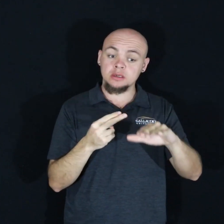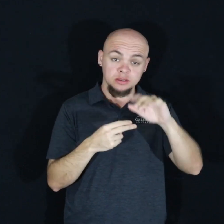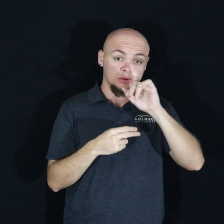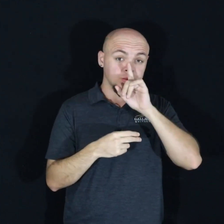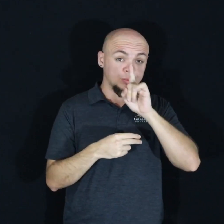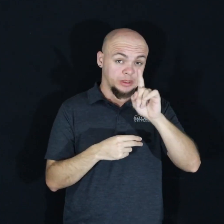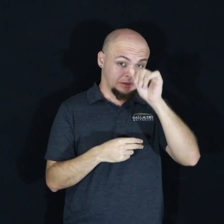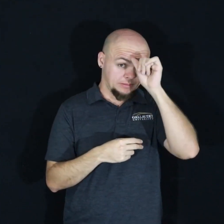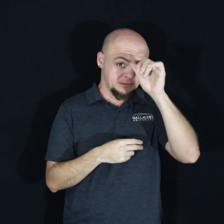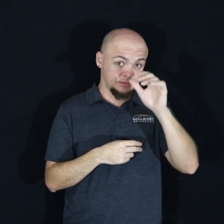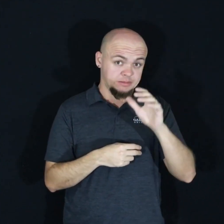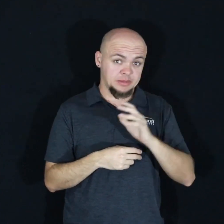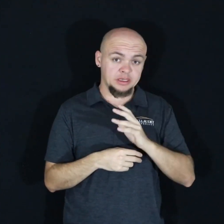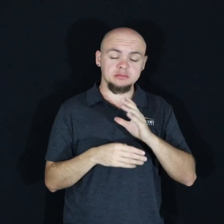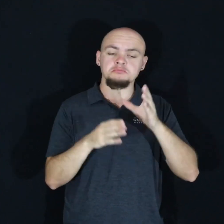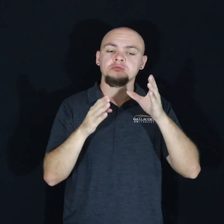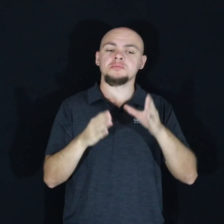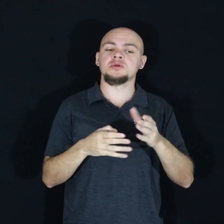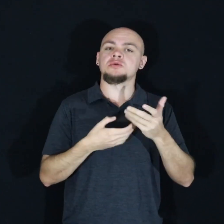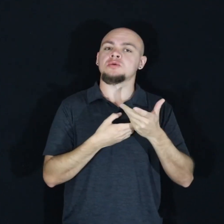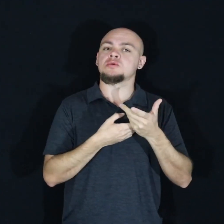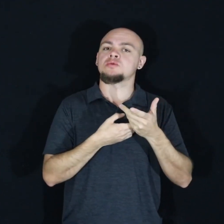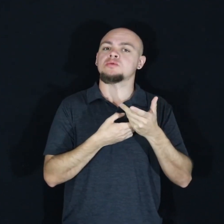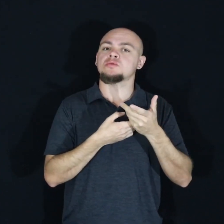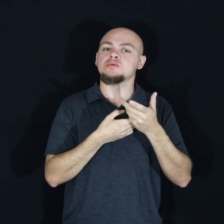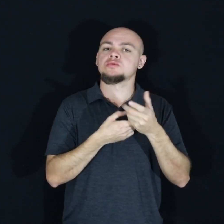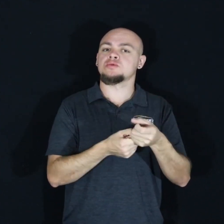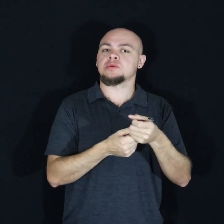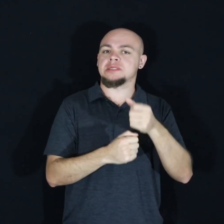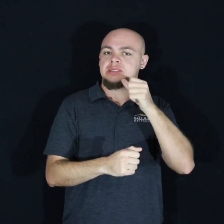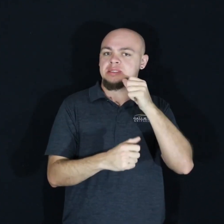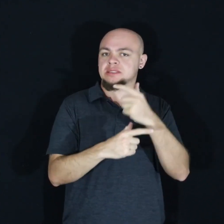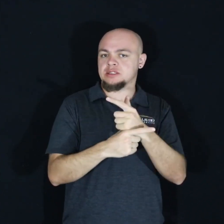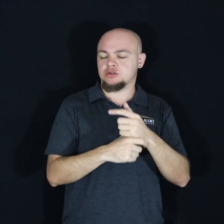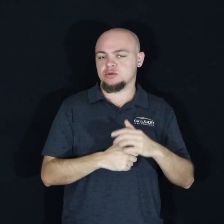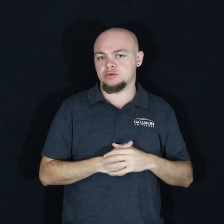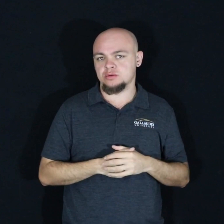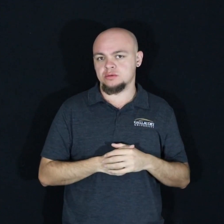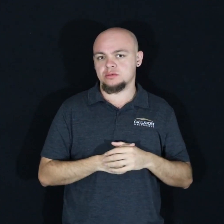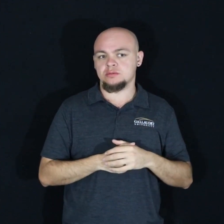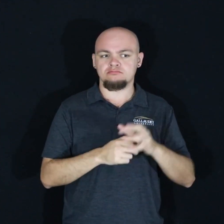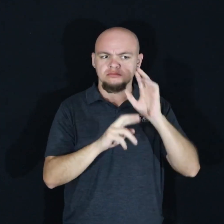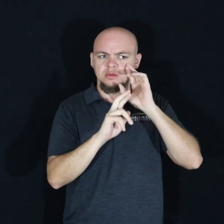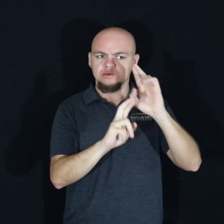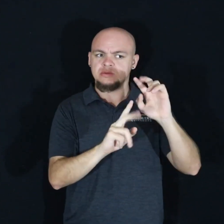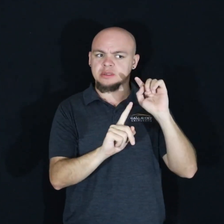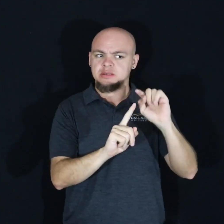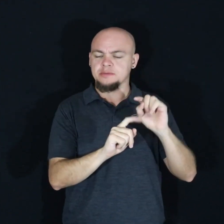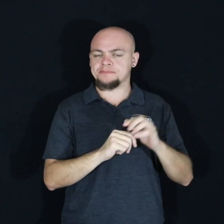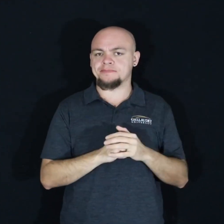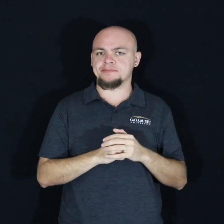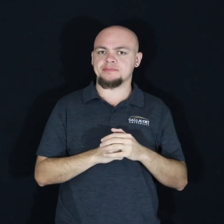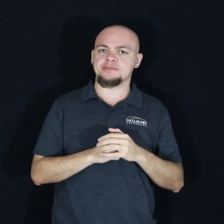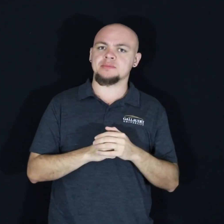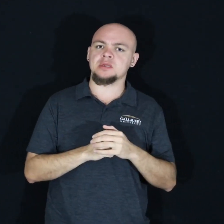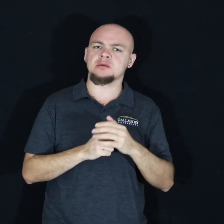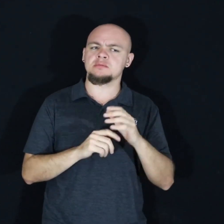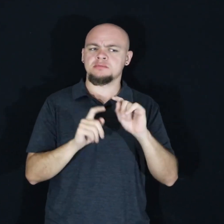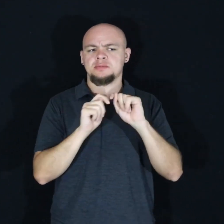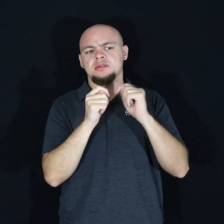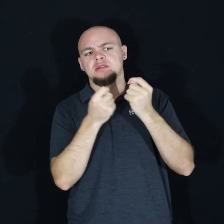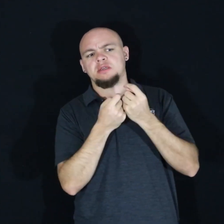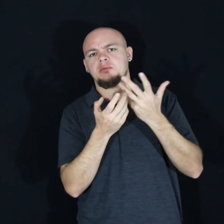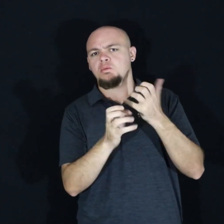man is someone who trusts his sisters and respects them and wants to be on their team